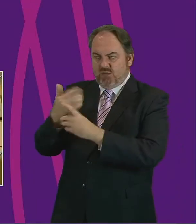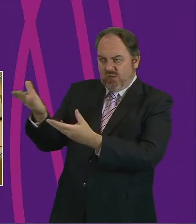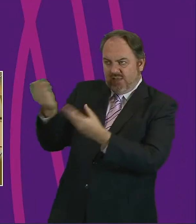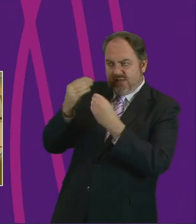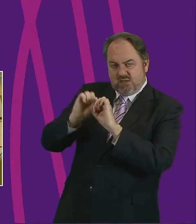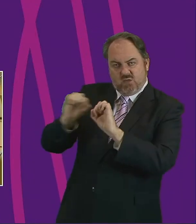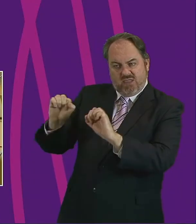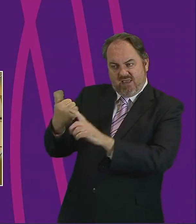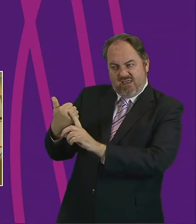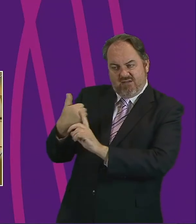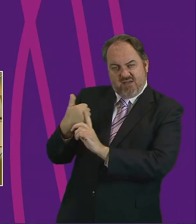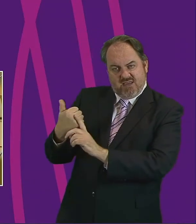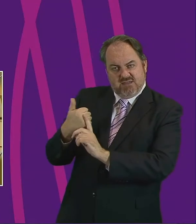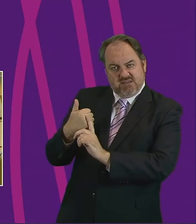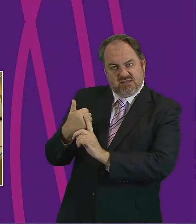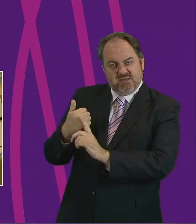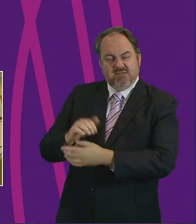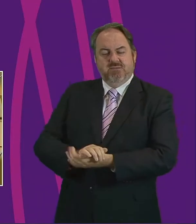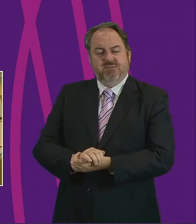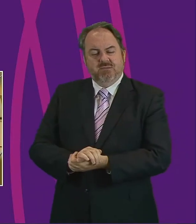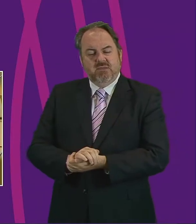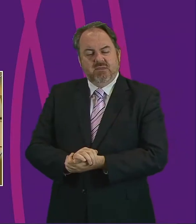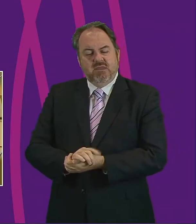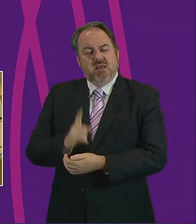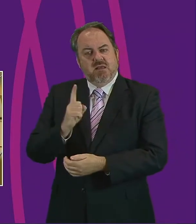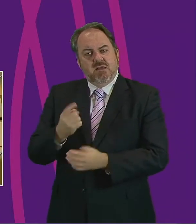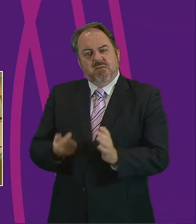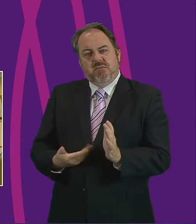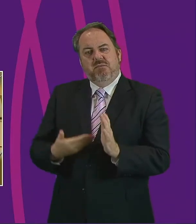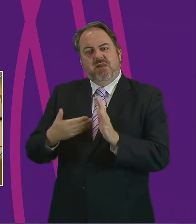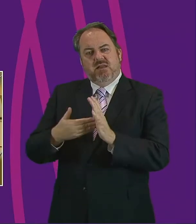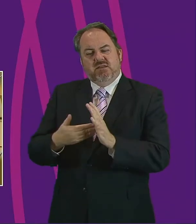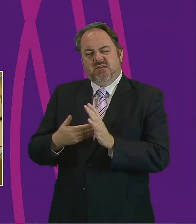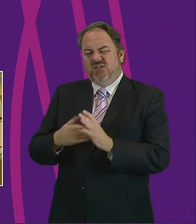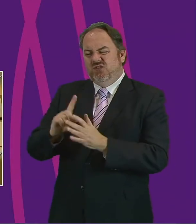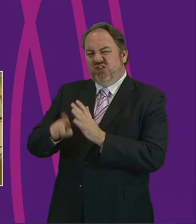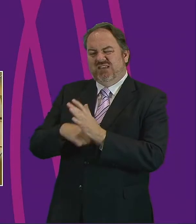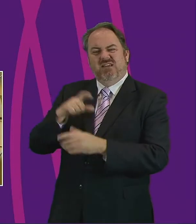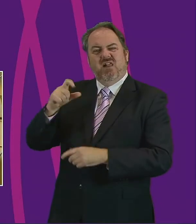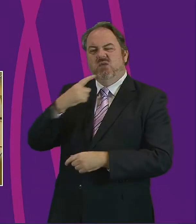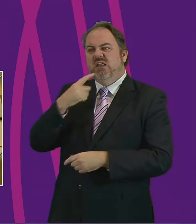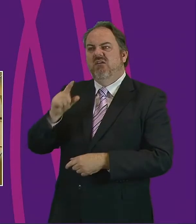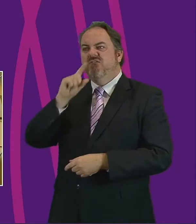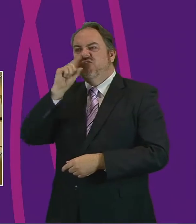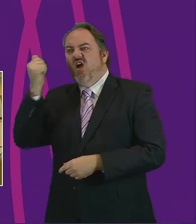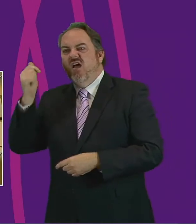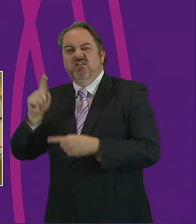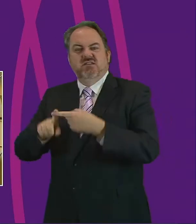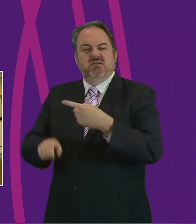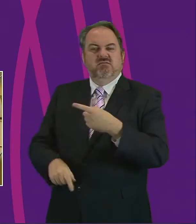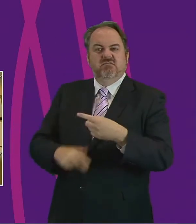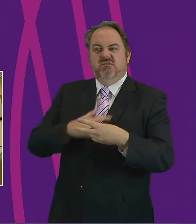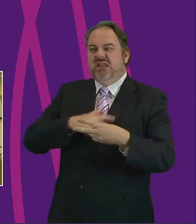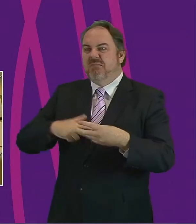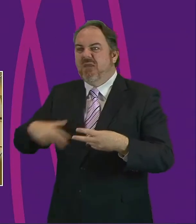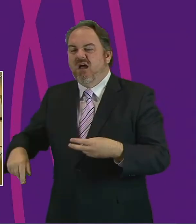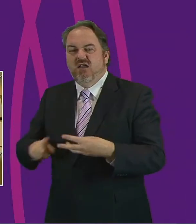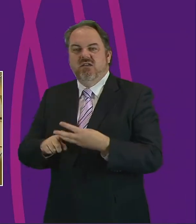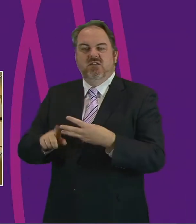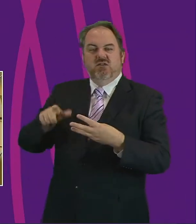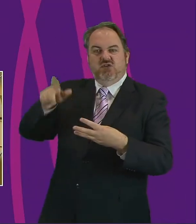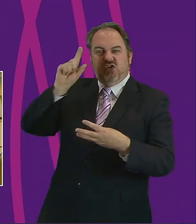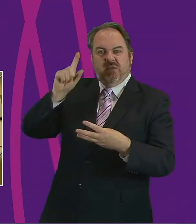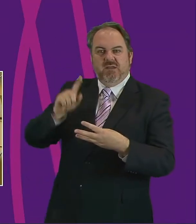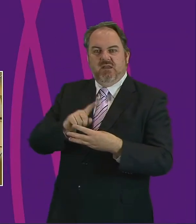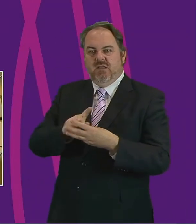group on COVID-19. But some of the Jackson Carlaw quoted a number of countries, and actually in many of these countries, if not all of them, he will find